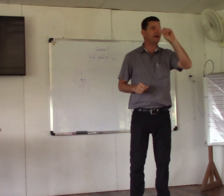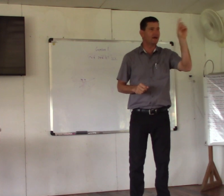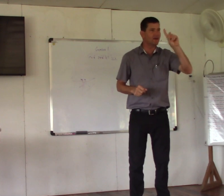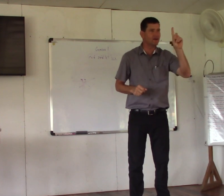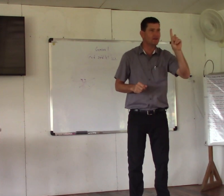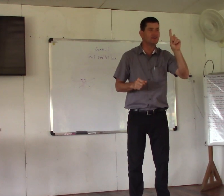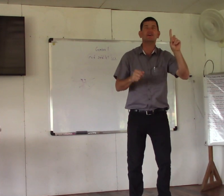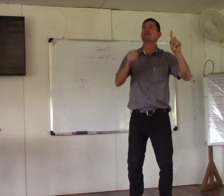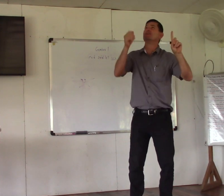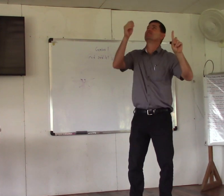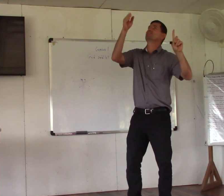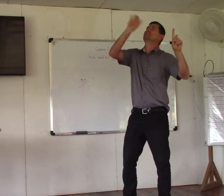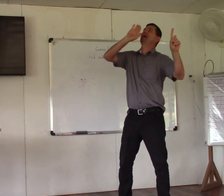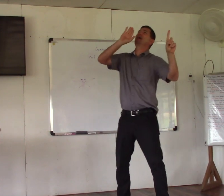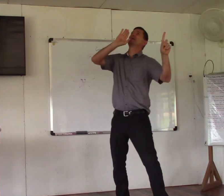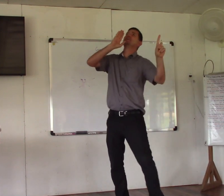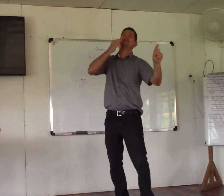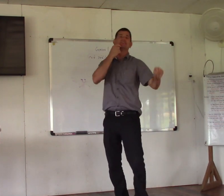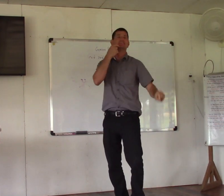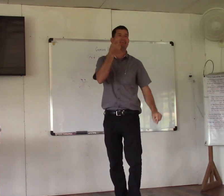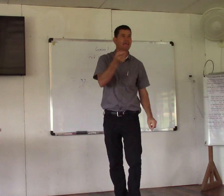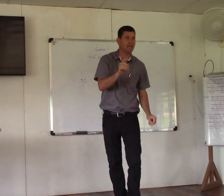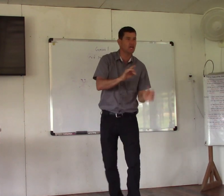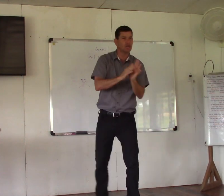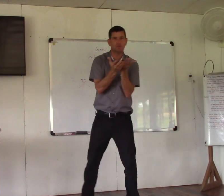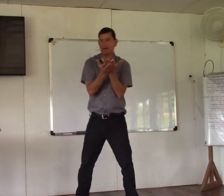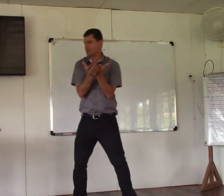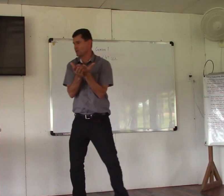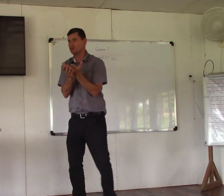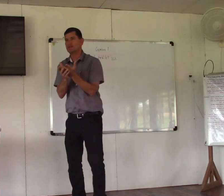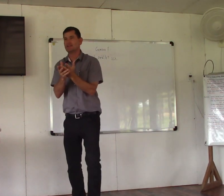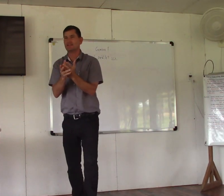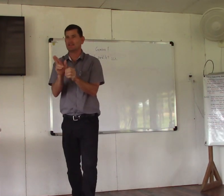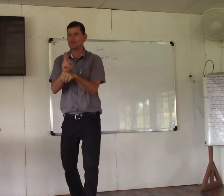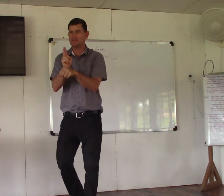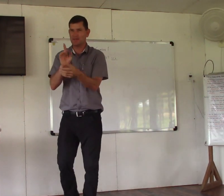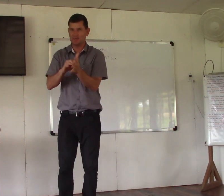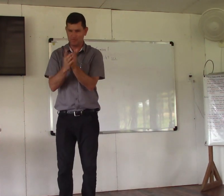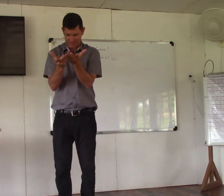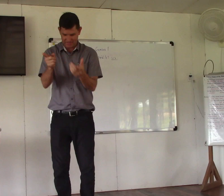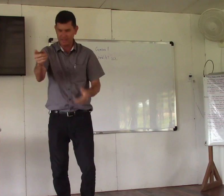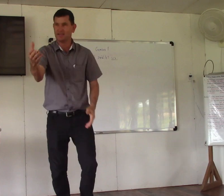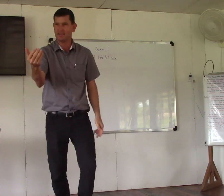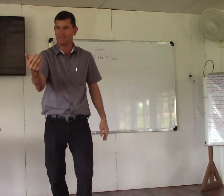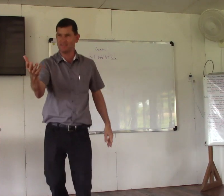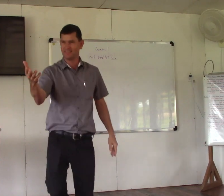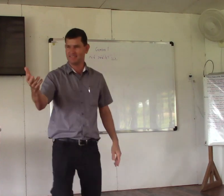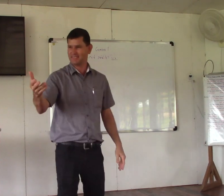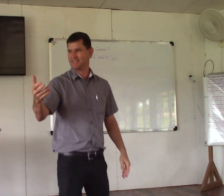where did God say in the Bible? Look at me,